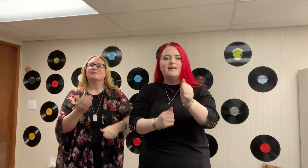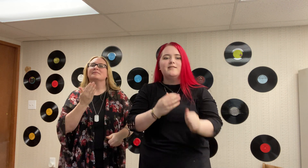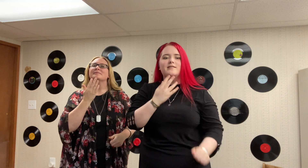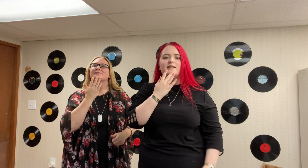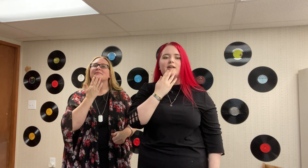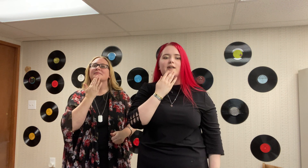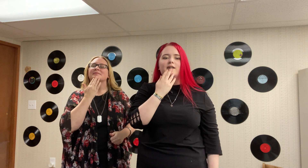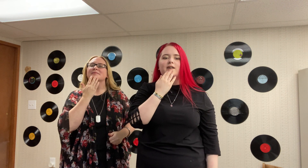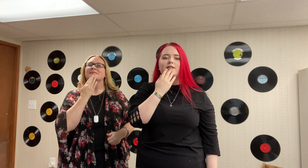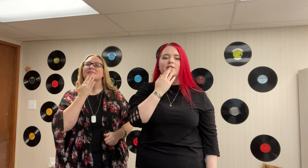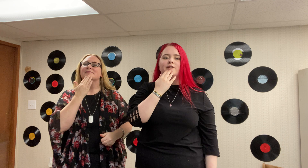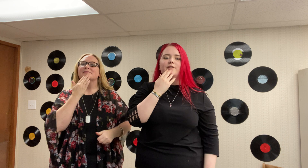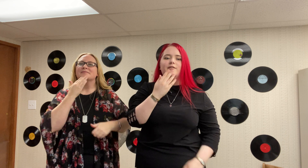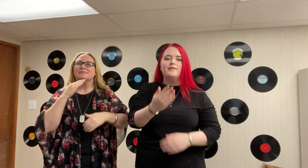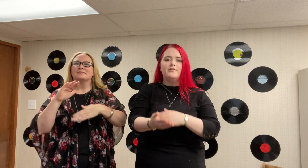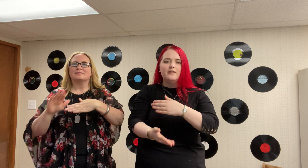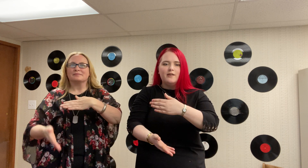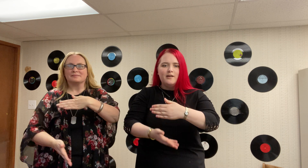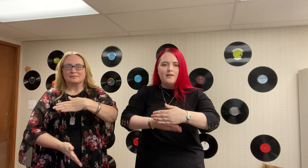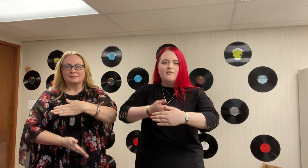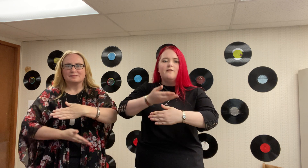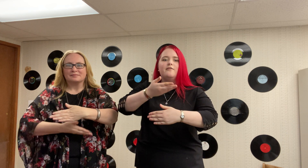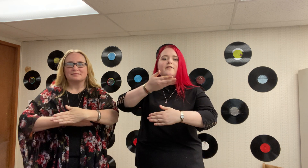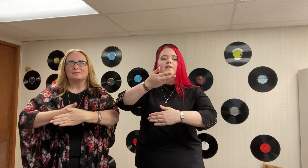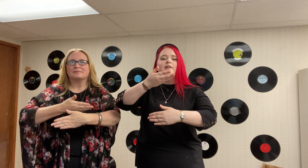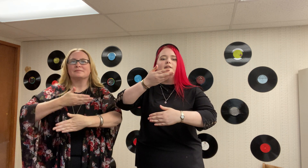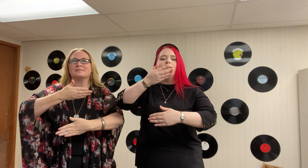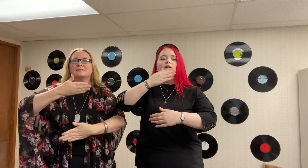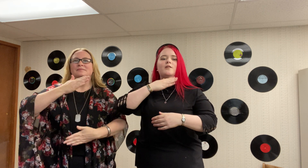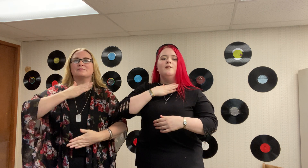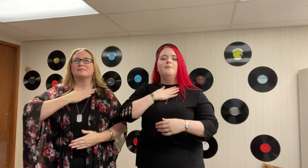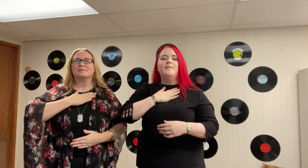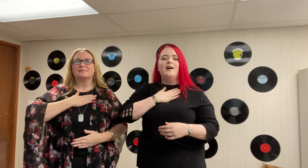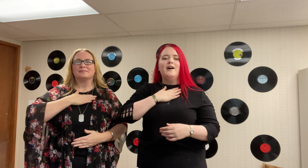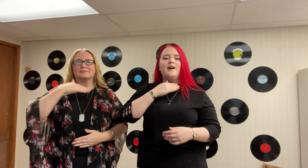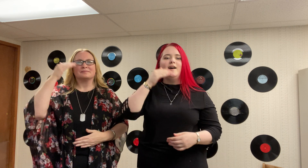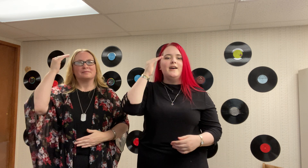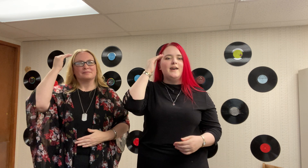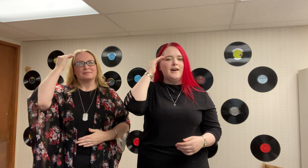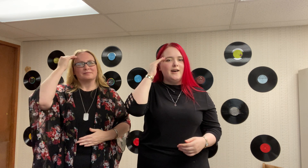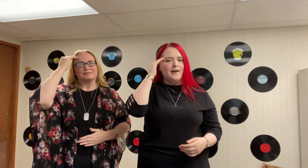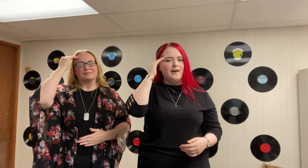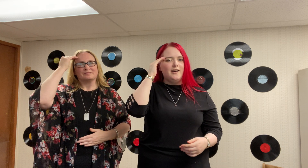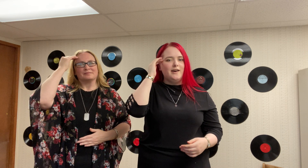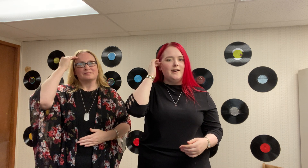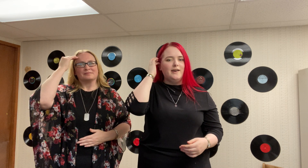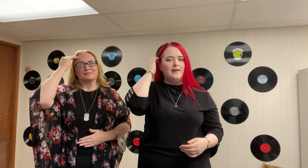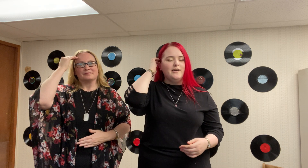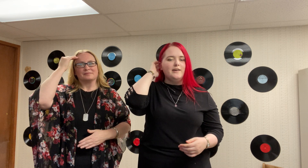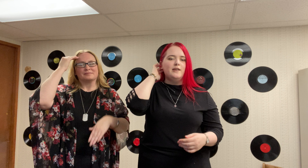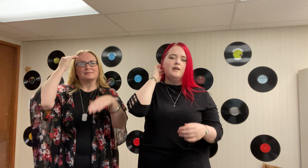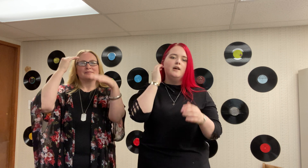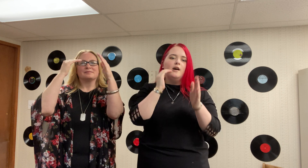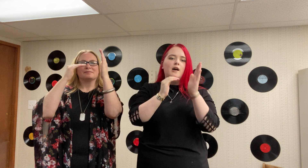brightest colors fill my head.